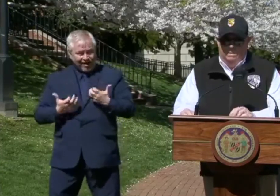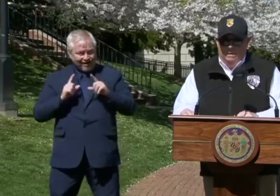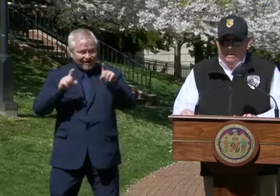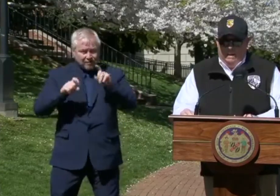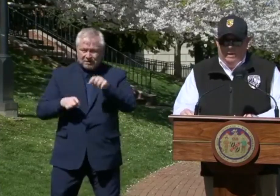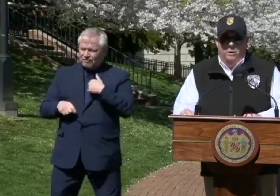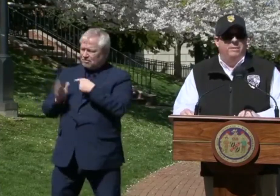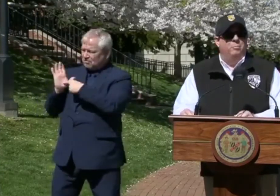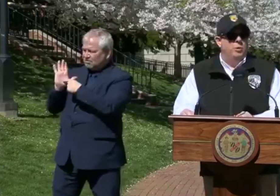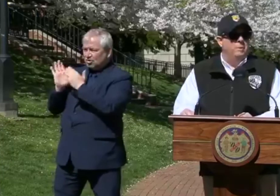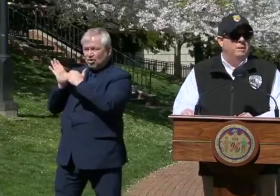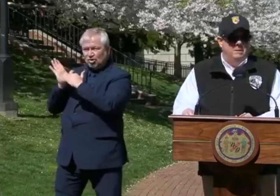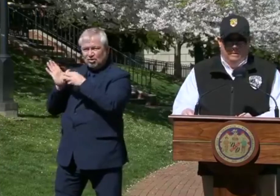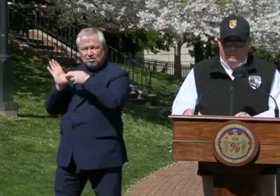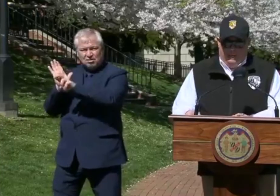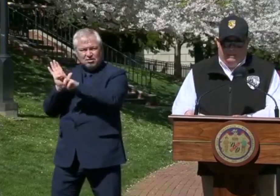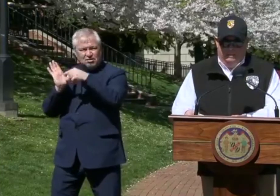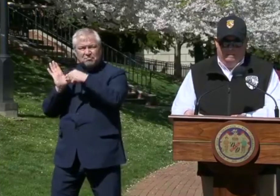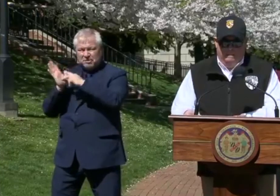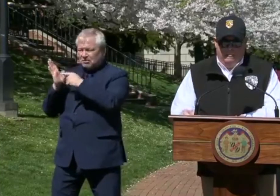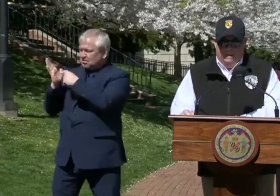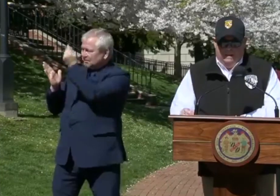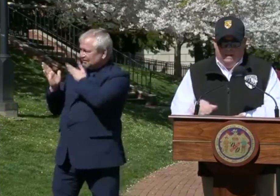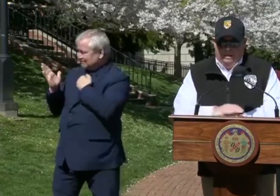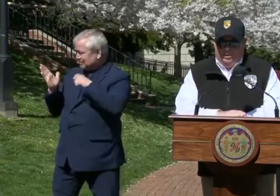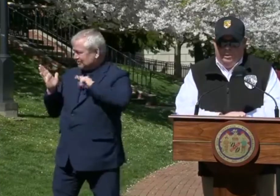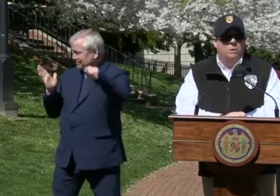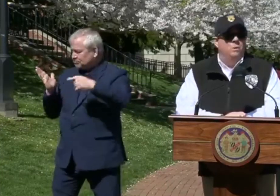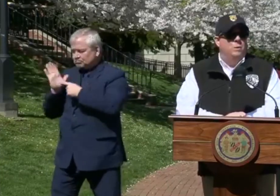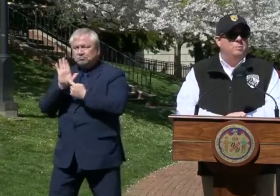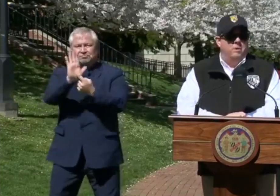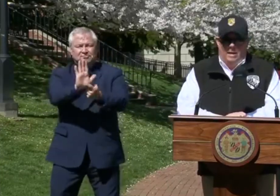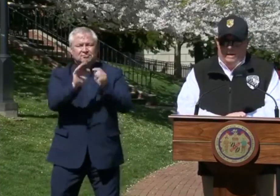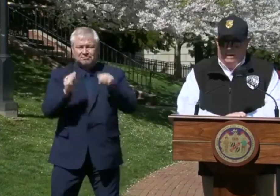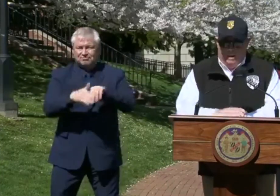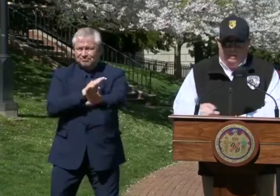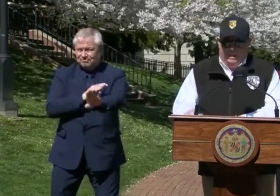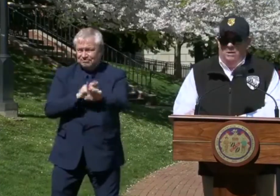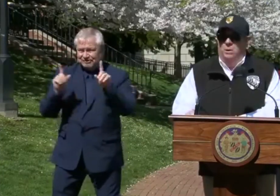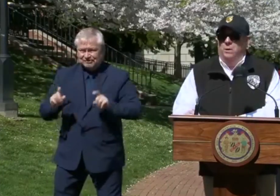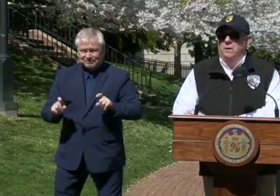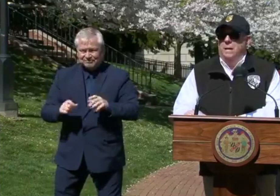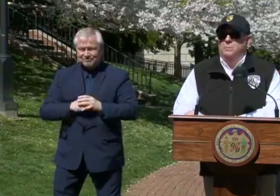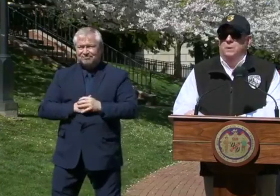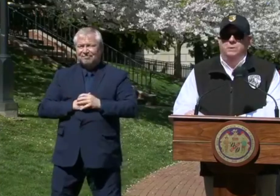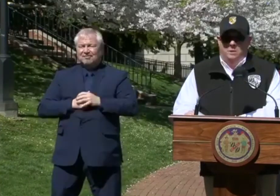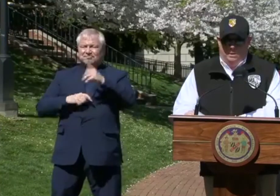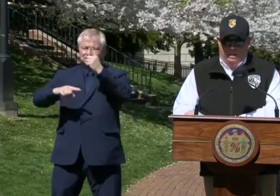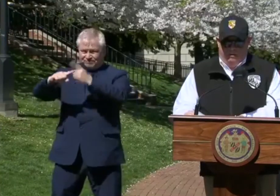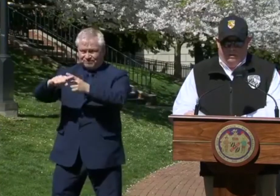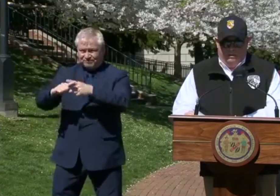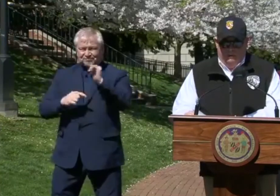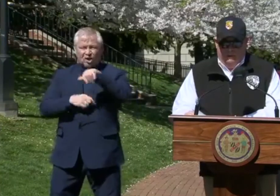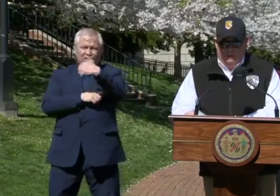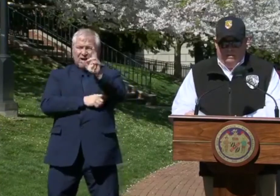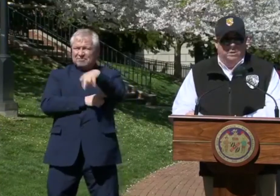doctor and who have an appointment to be tested. I also want to provide an update on our hospital surge